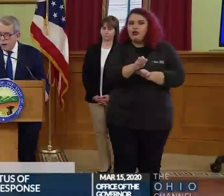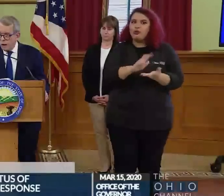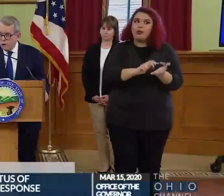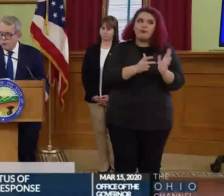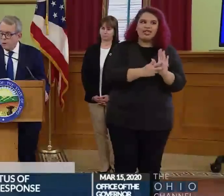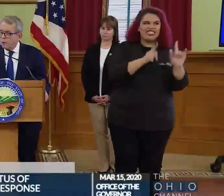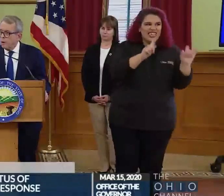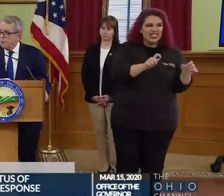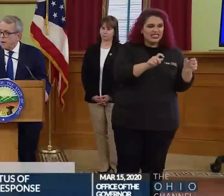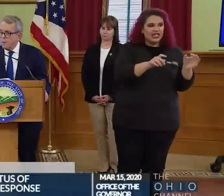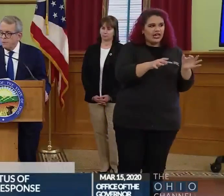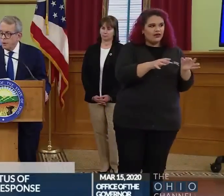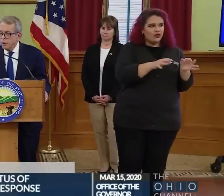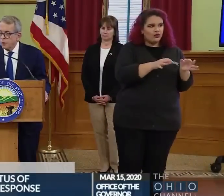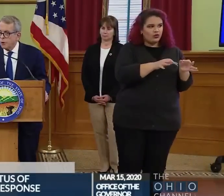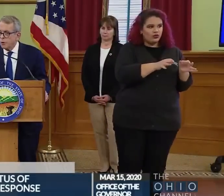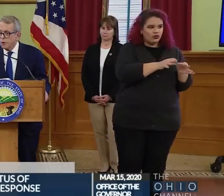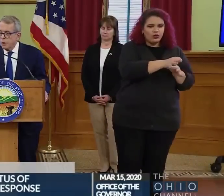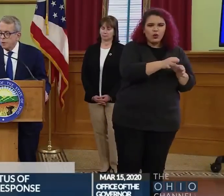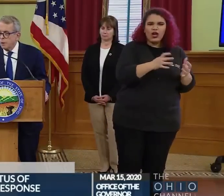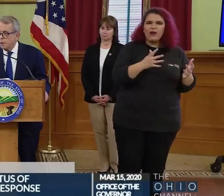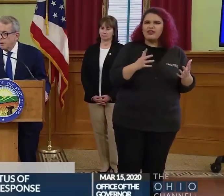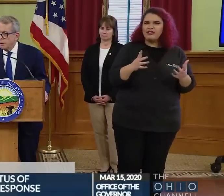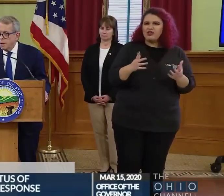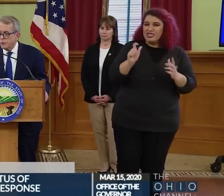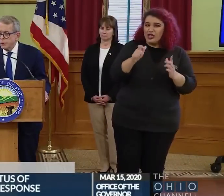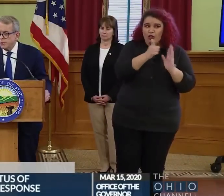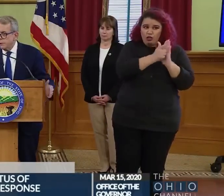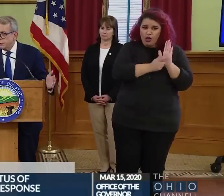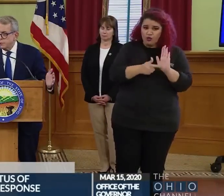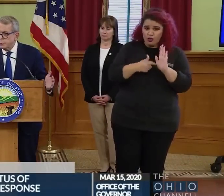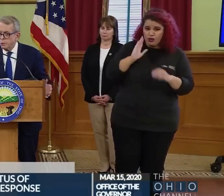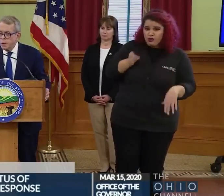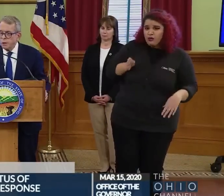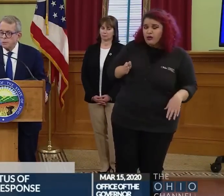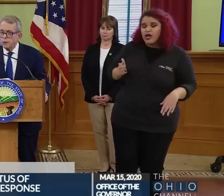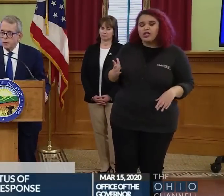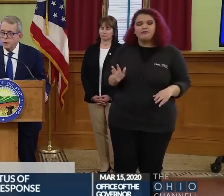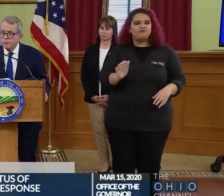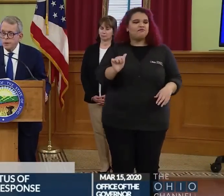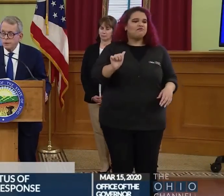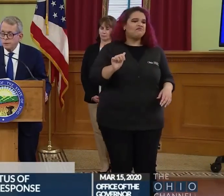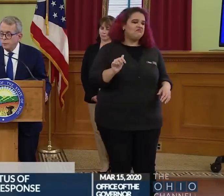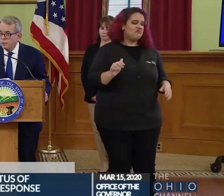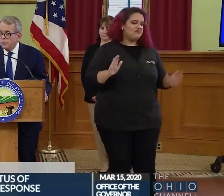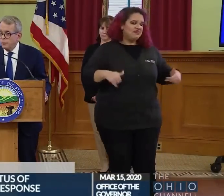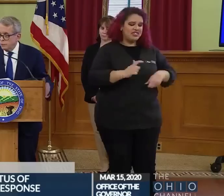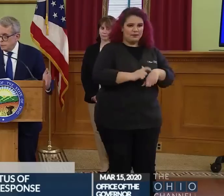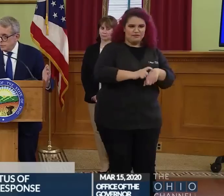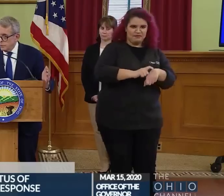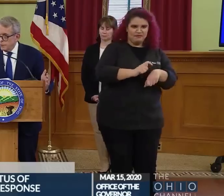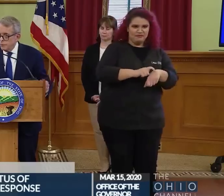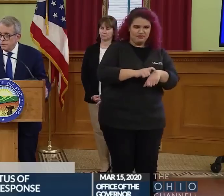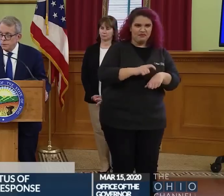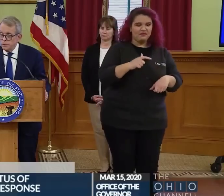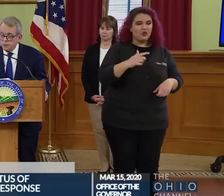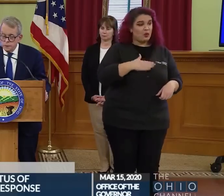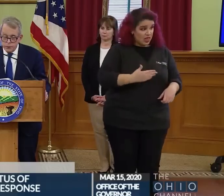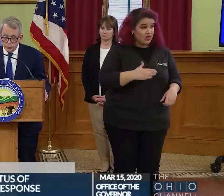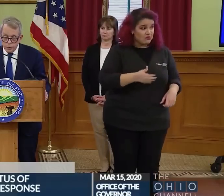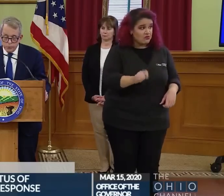bridge yet, but I made it very clear in conversations with superintendents, and I've had this with